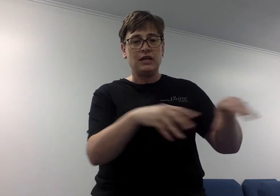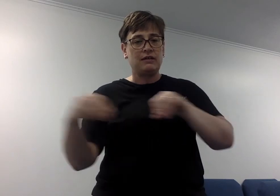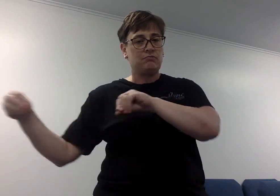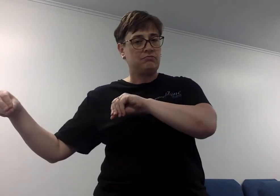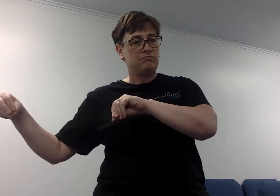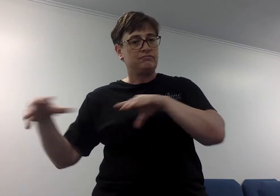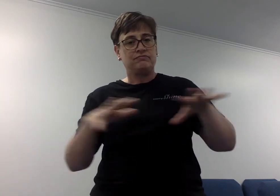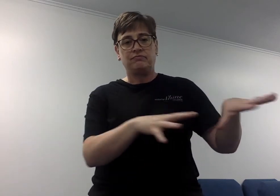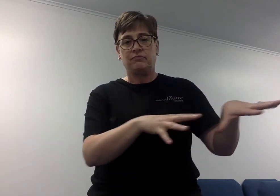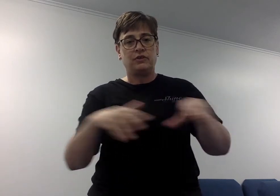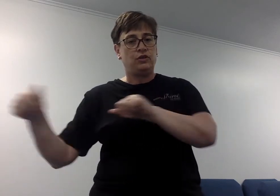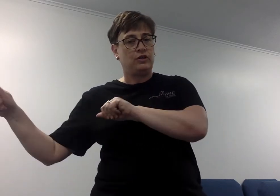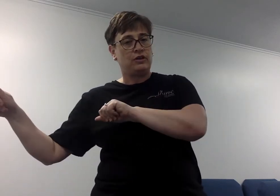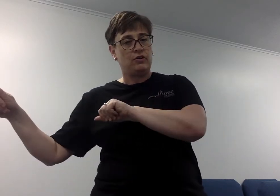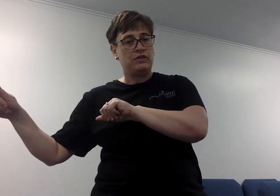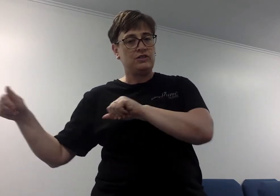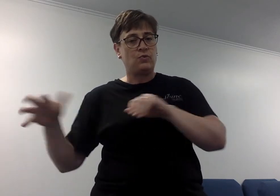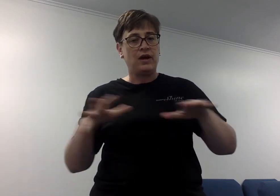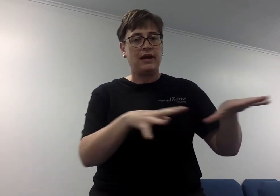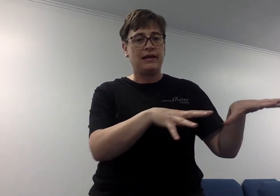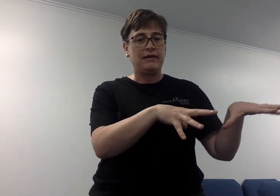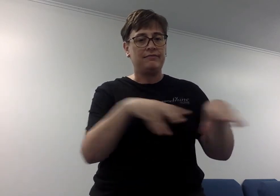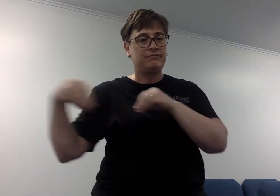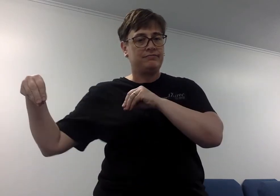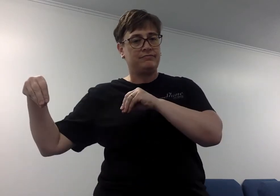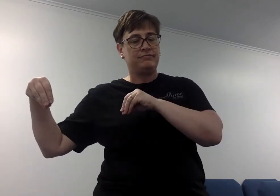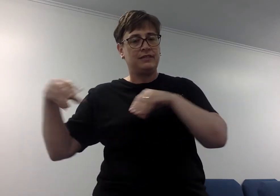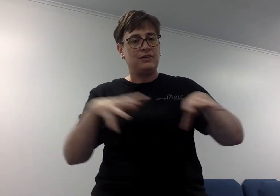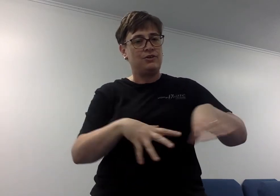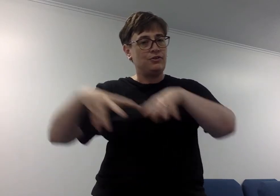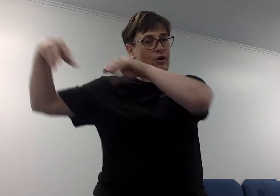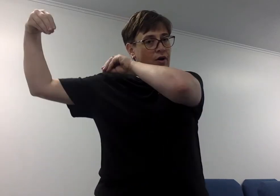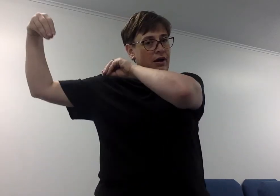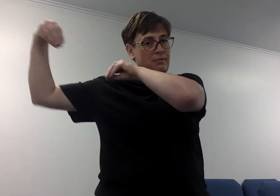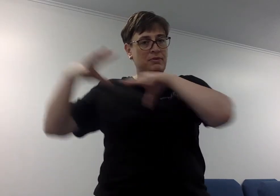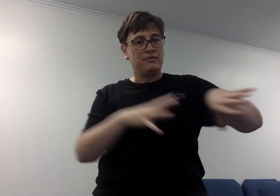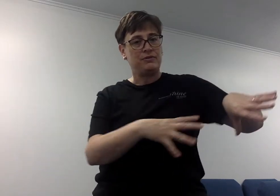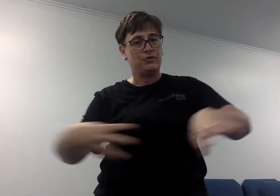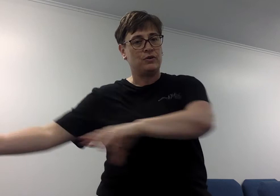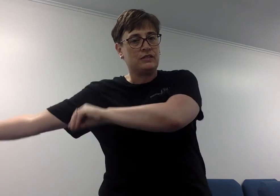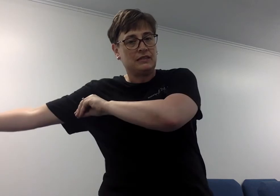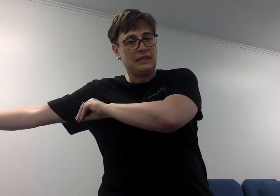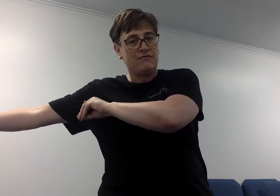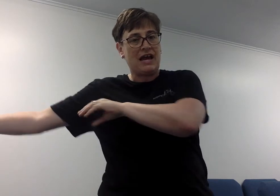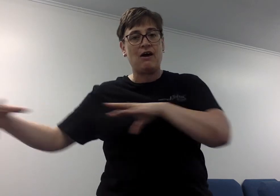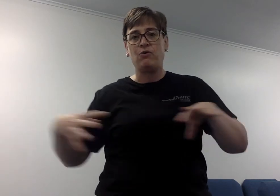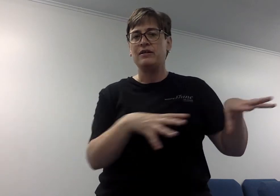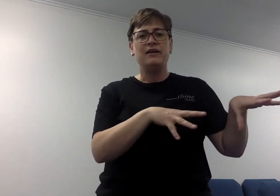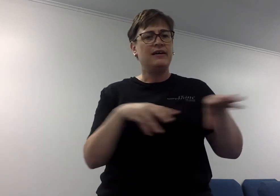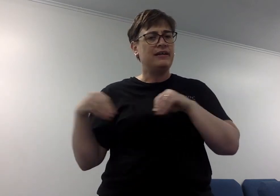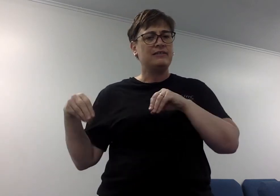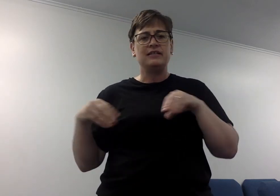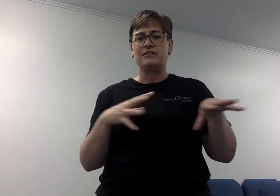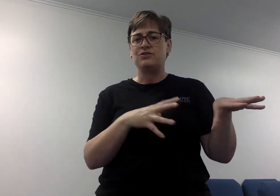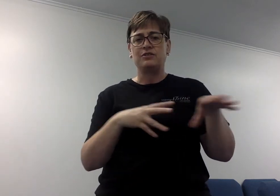can go this way, you can go up, you're going to leave out. It's just